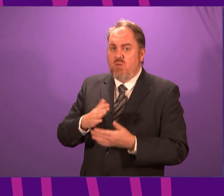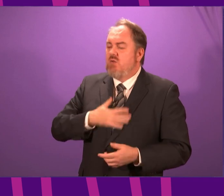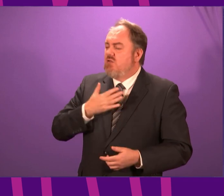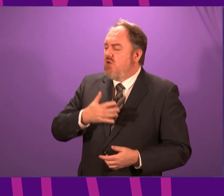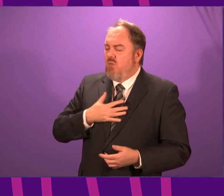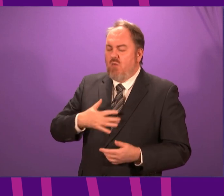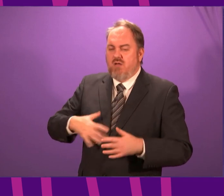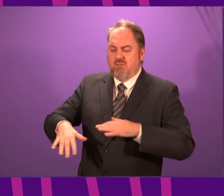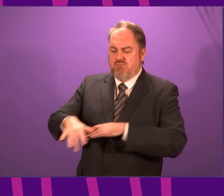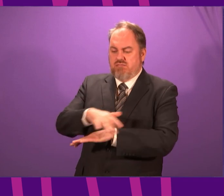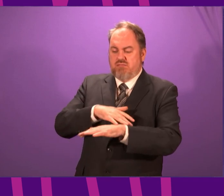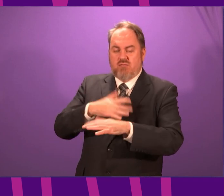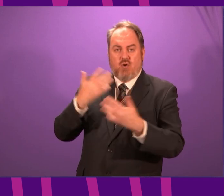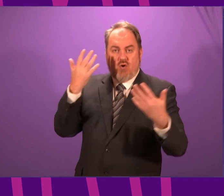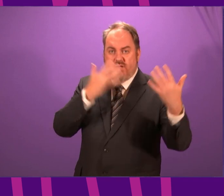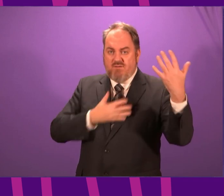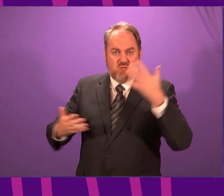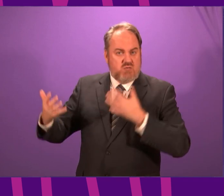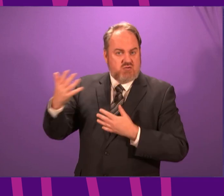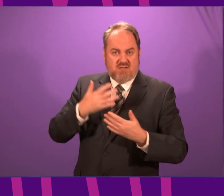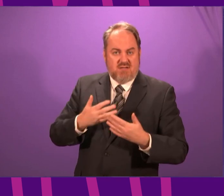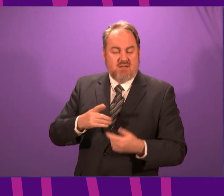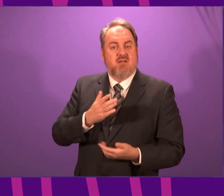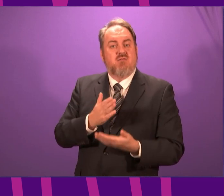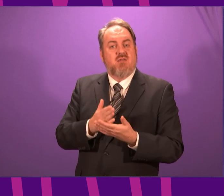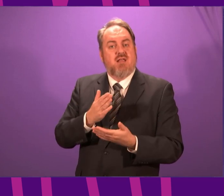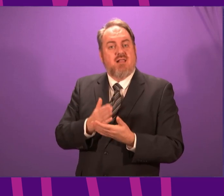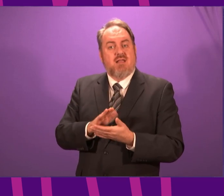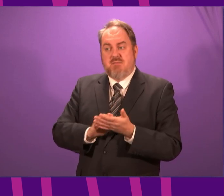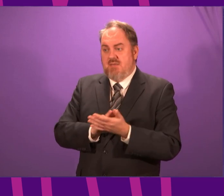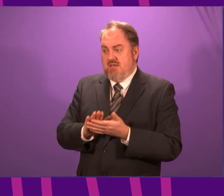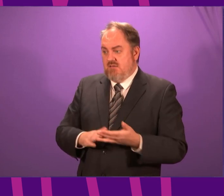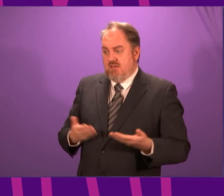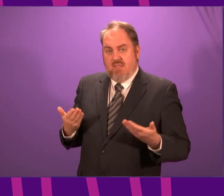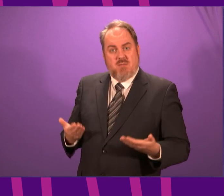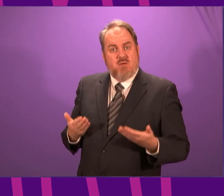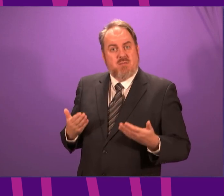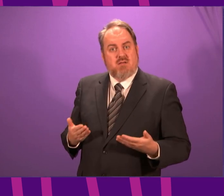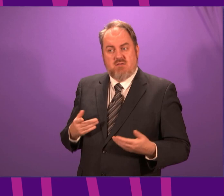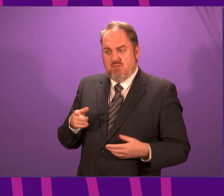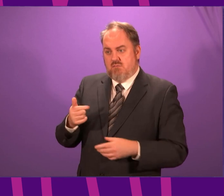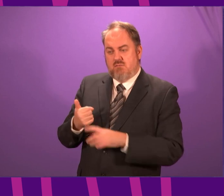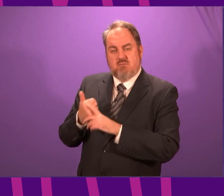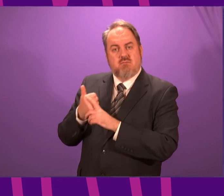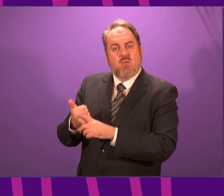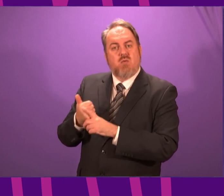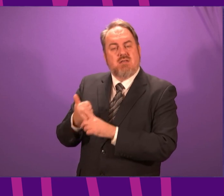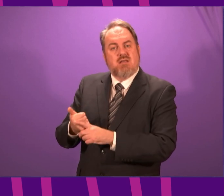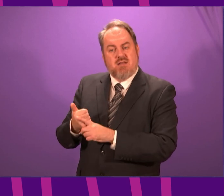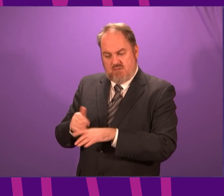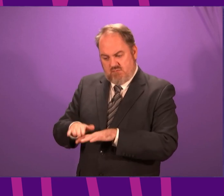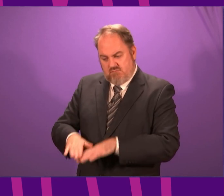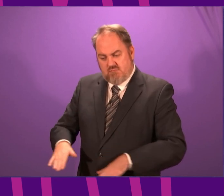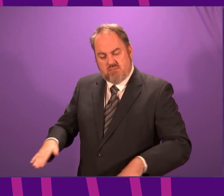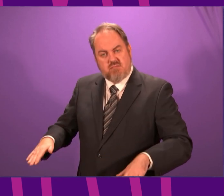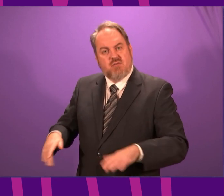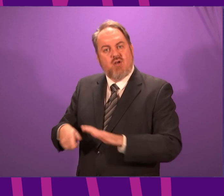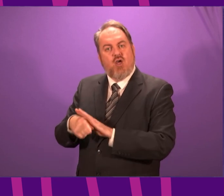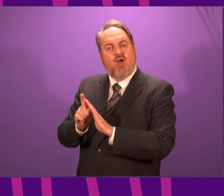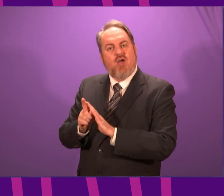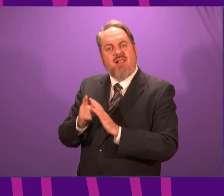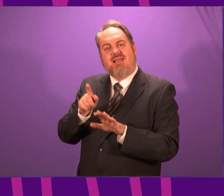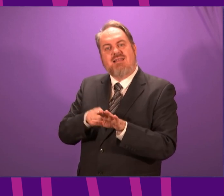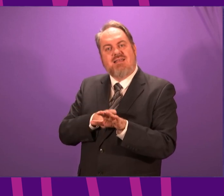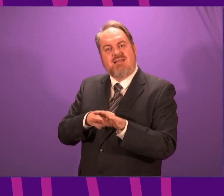to guidance are welcome when they're sensible ones, such as today issued over early years in childcare, or the commitment to keep schools